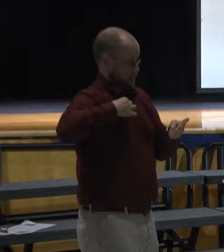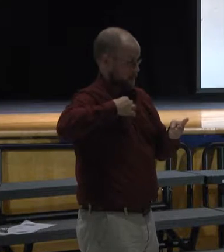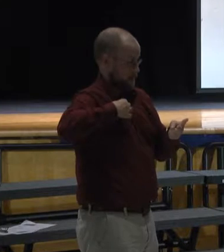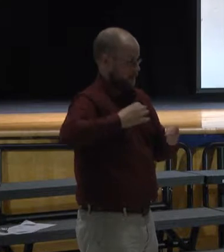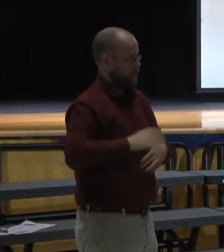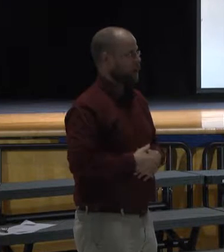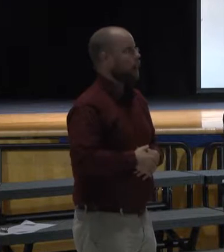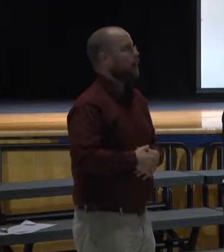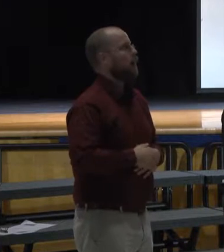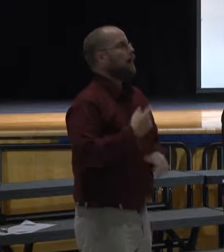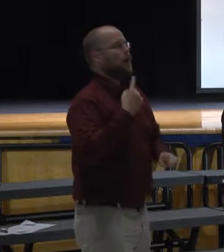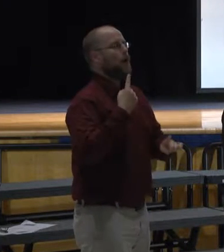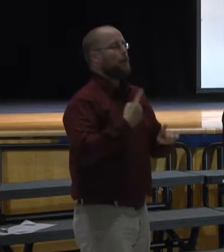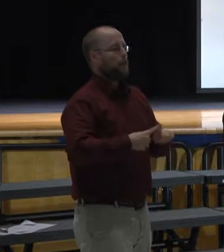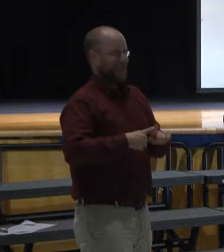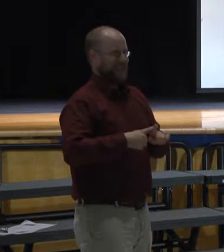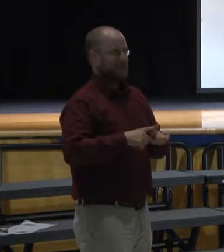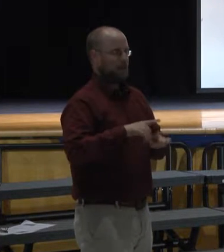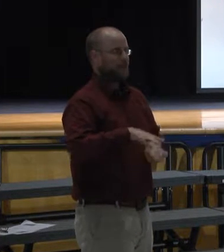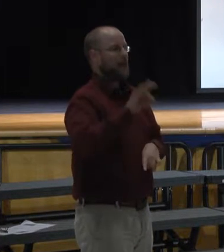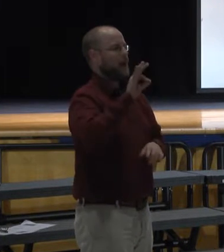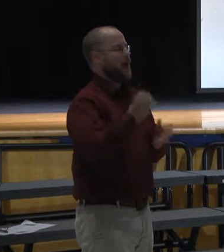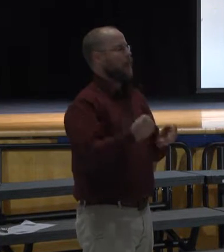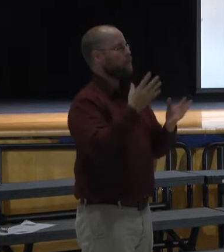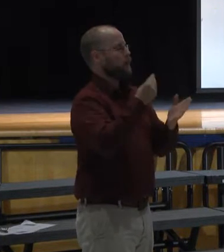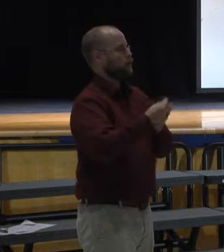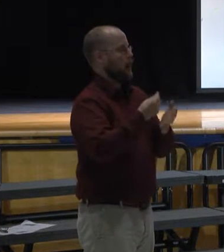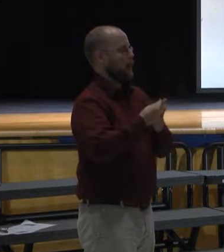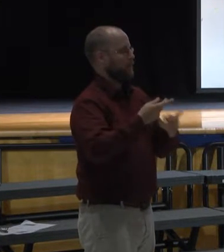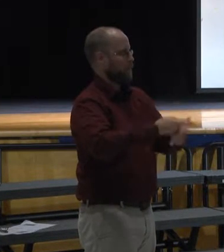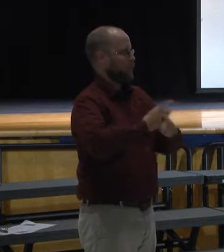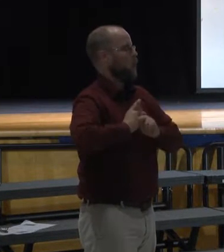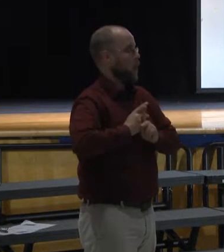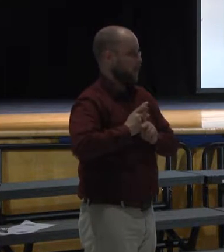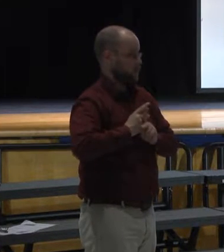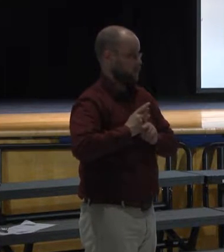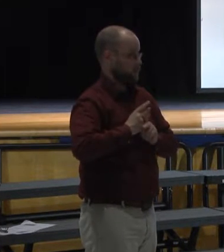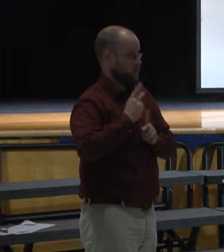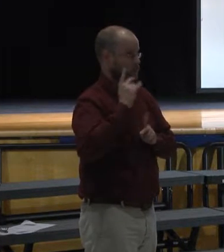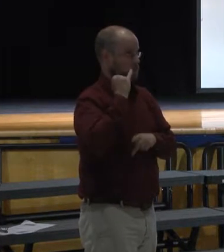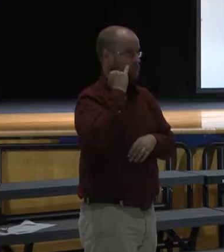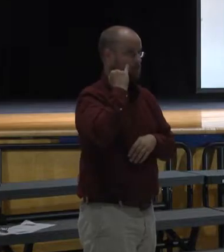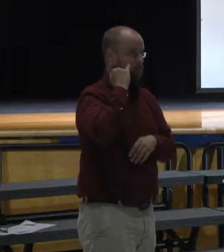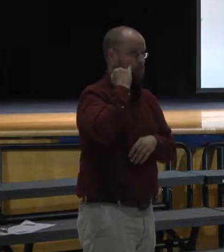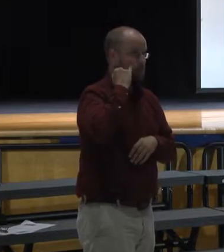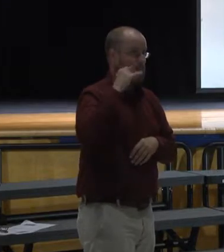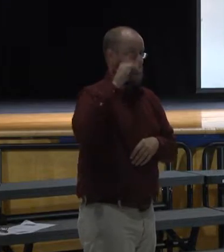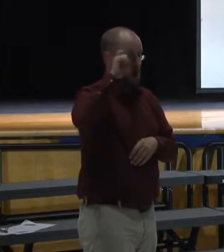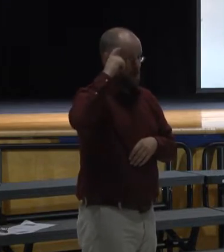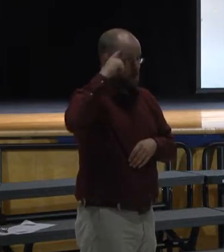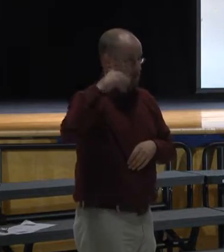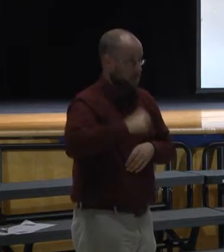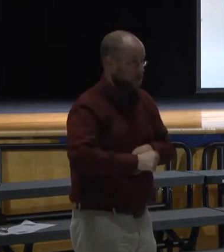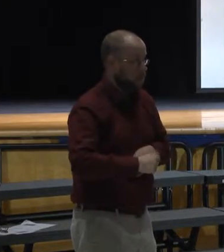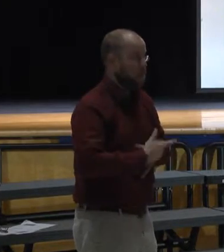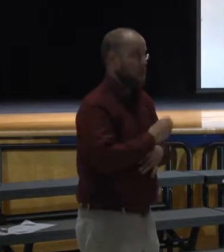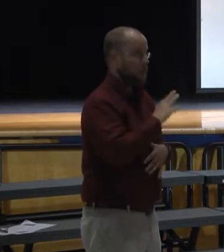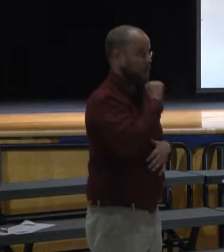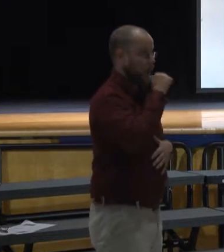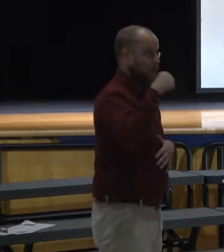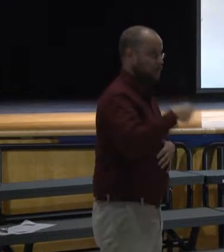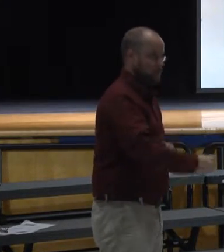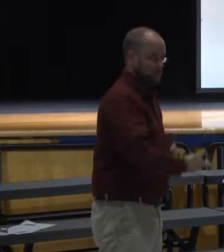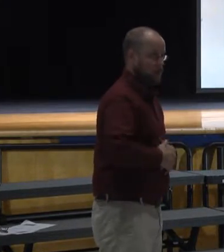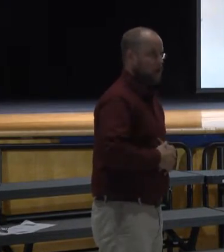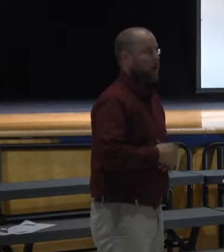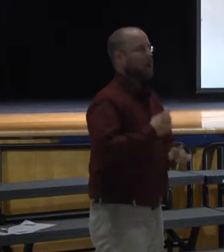your federal loan eligibility is for the year, and whether it's subsidized, unsubsidized, or what the combination is, and if there's any work-study awards